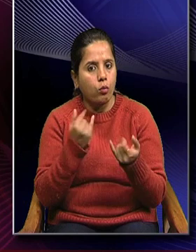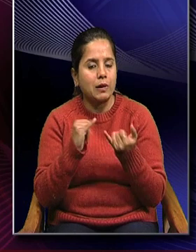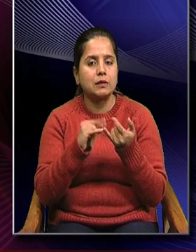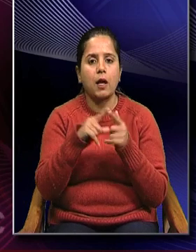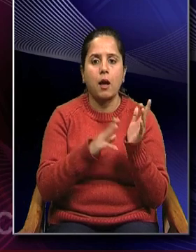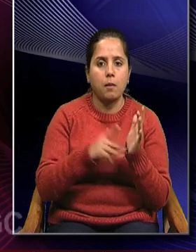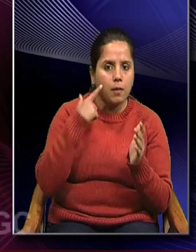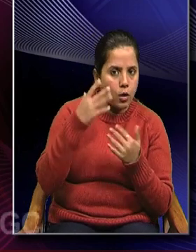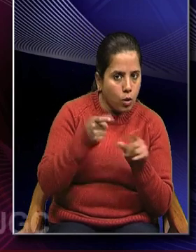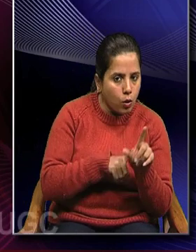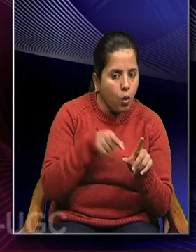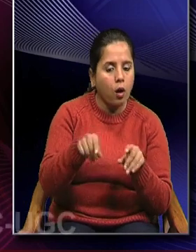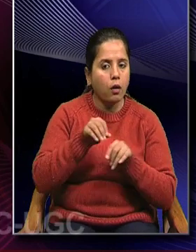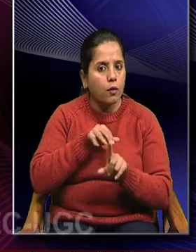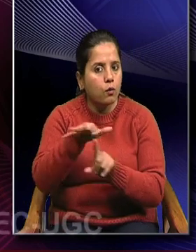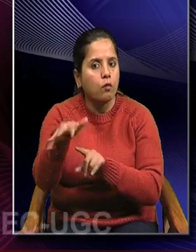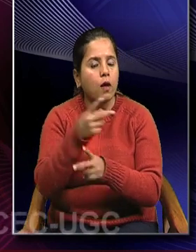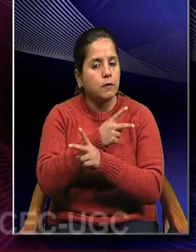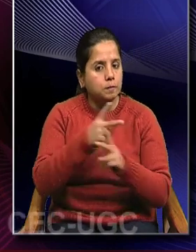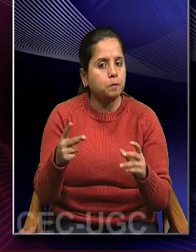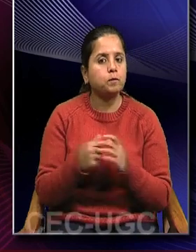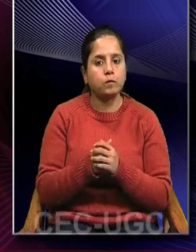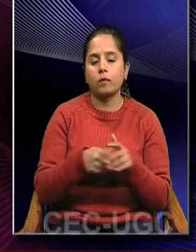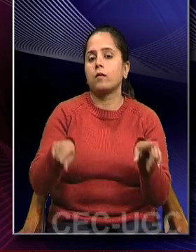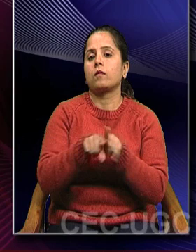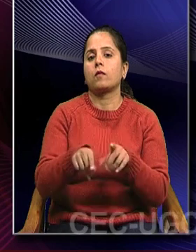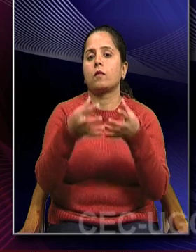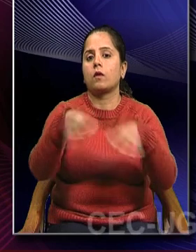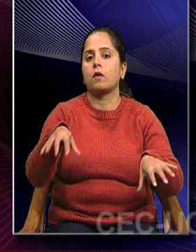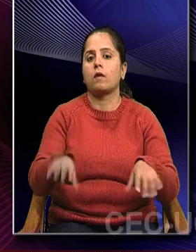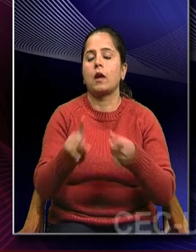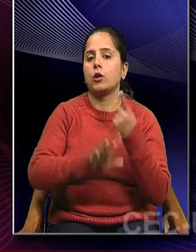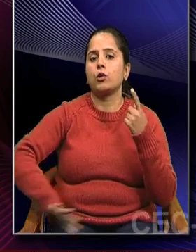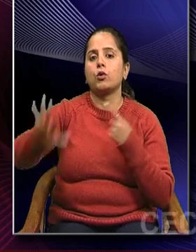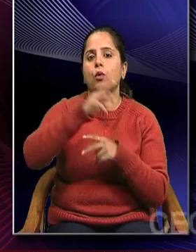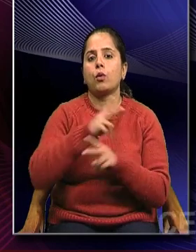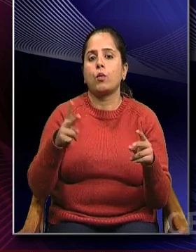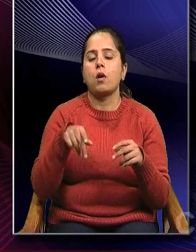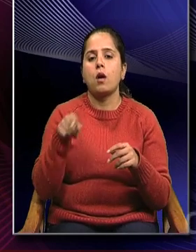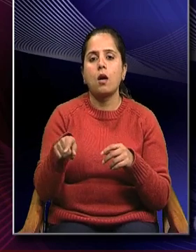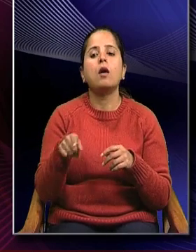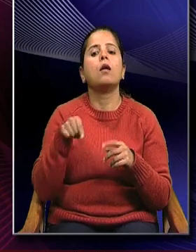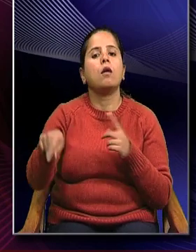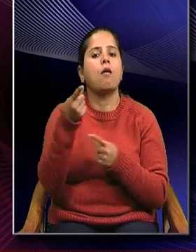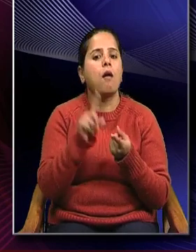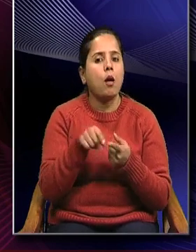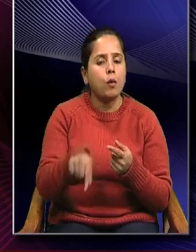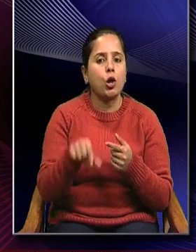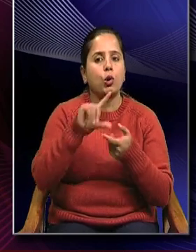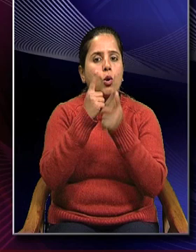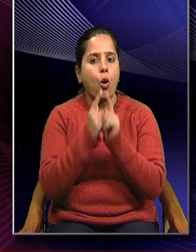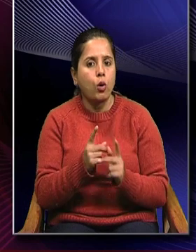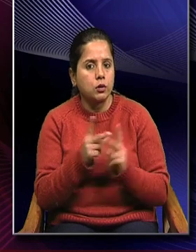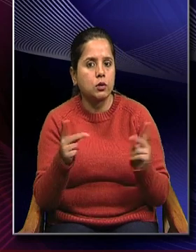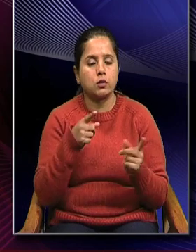semi-colonies and spheres of influence also divided Europe into blocks armed to teeth, logical corollary of